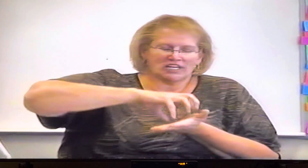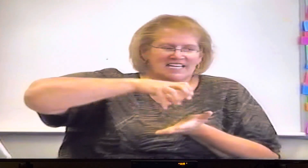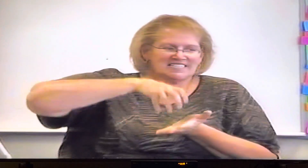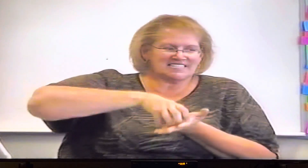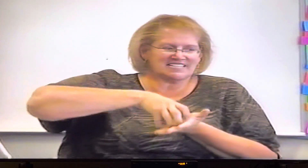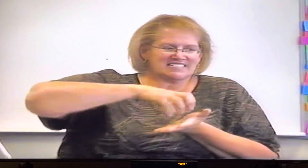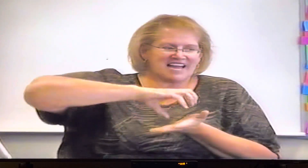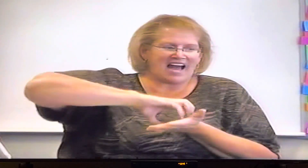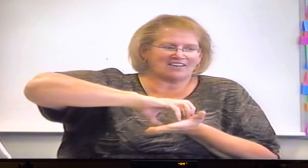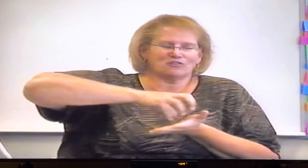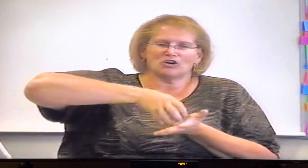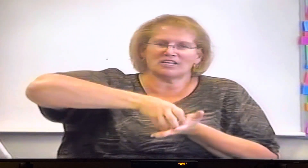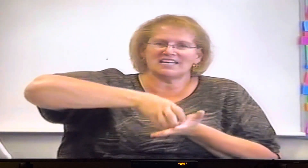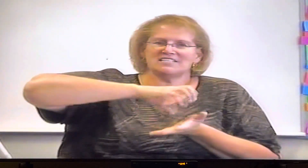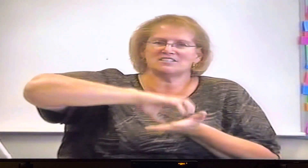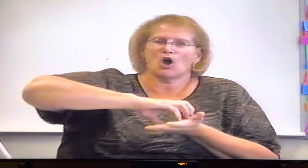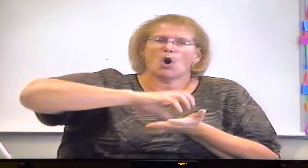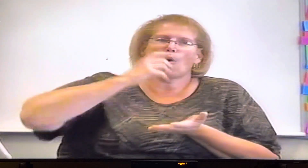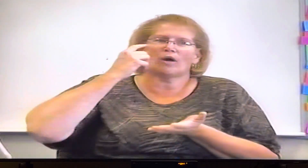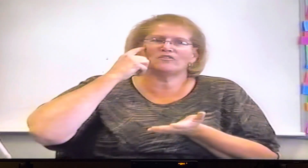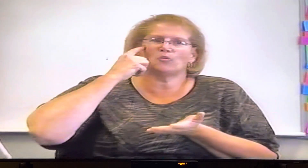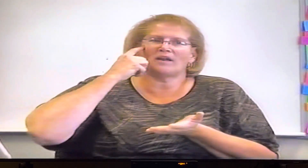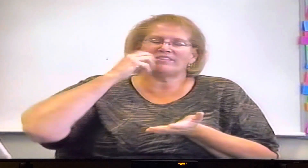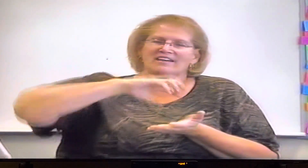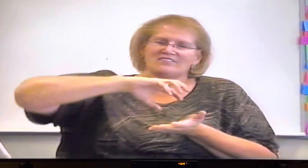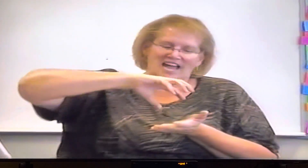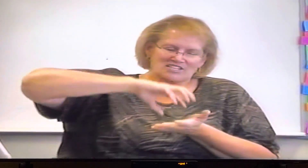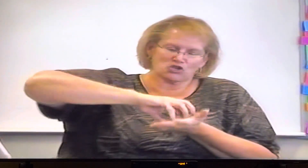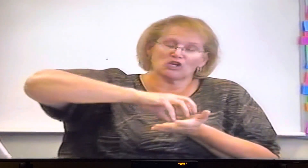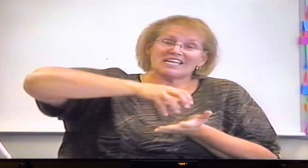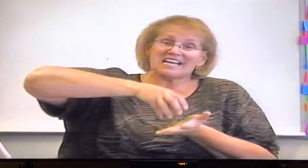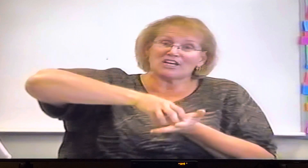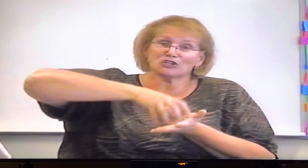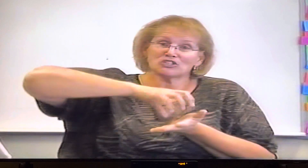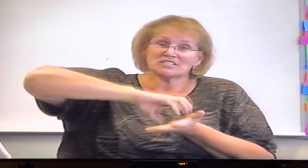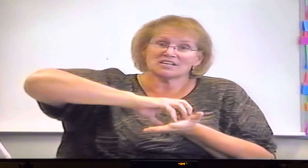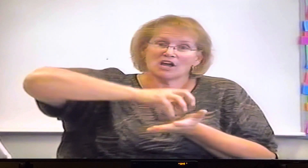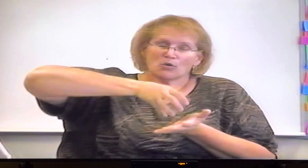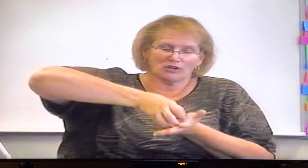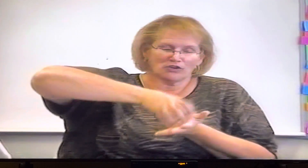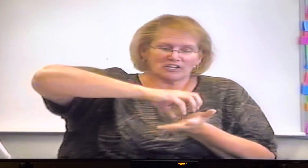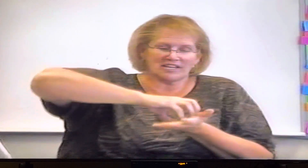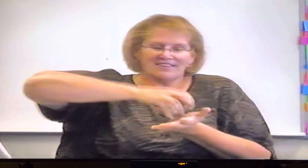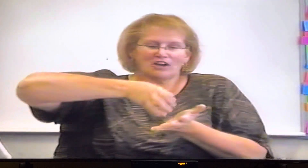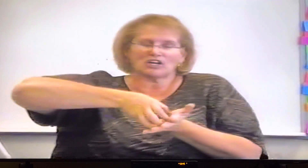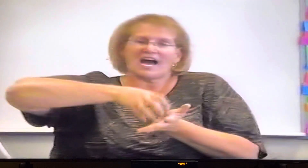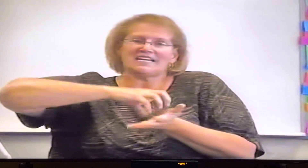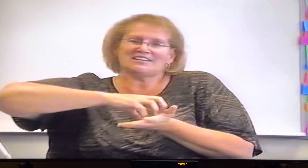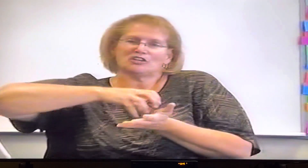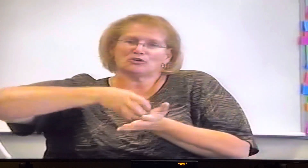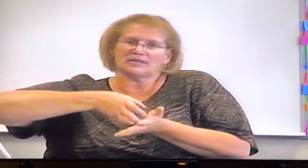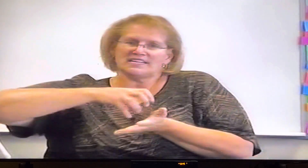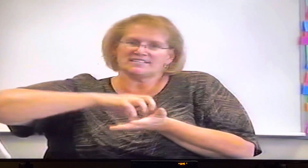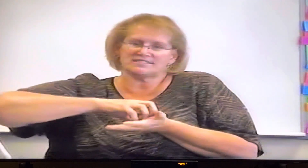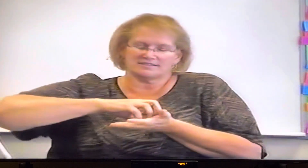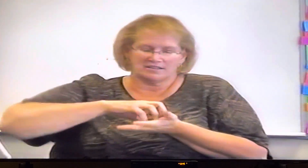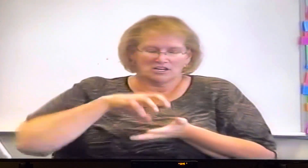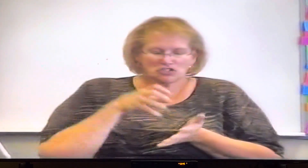Cookies is a stack of cookies, or if you want to think of it as cookie cutters, where you're in there cutting the cookies. So